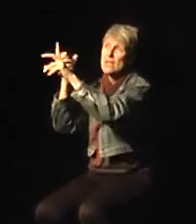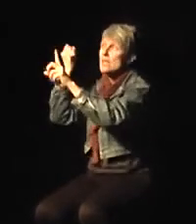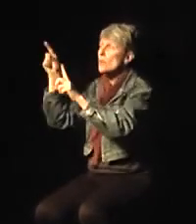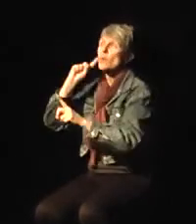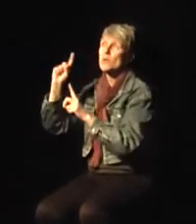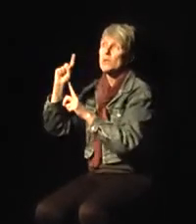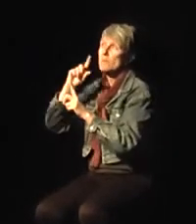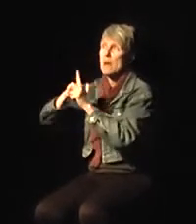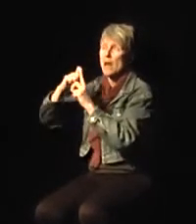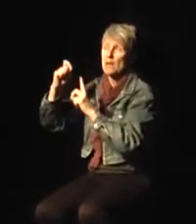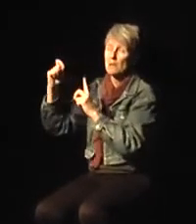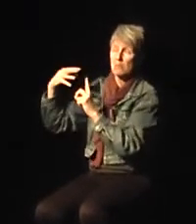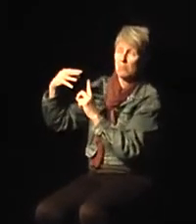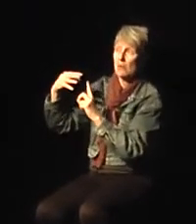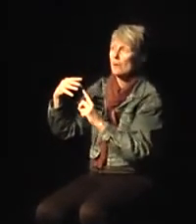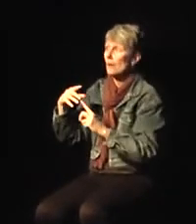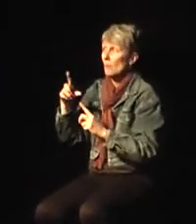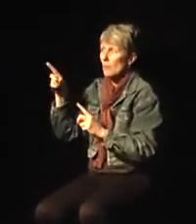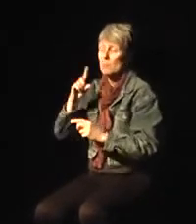researchers didn't spray them at this time.